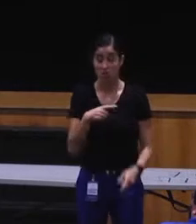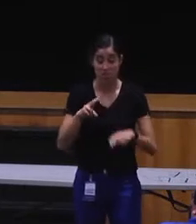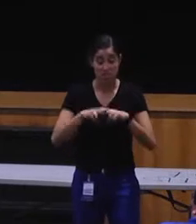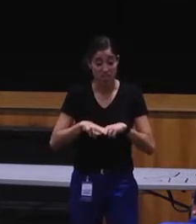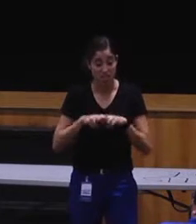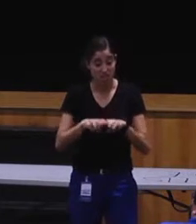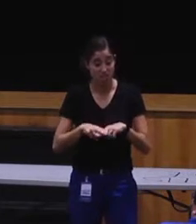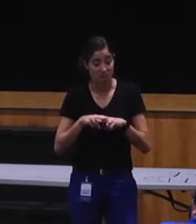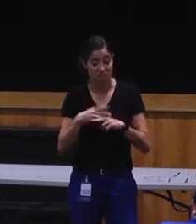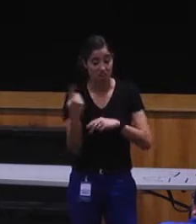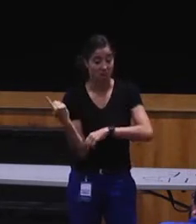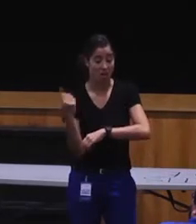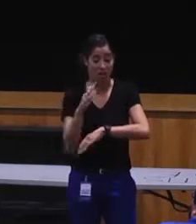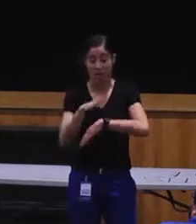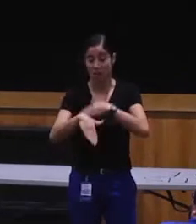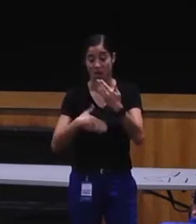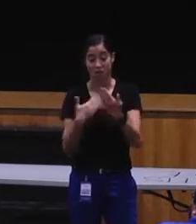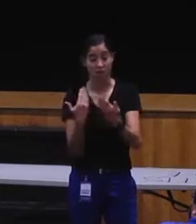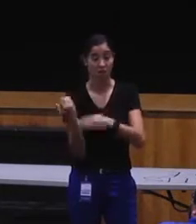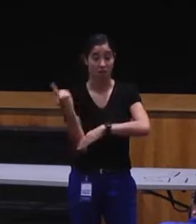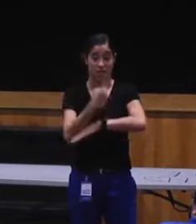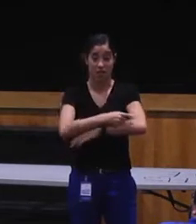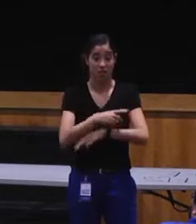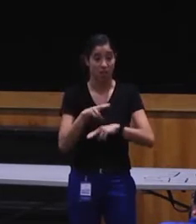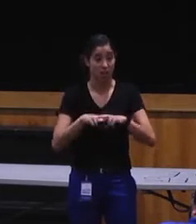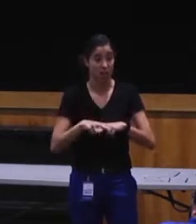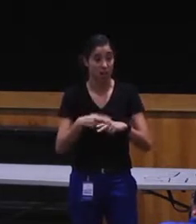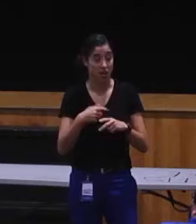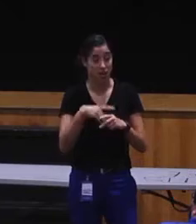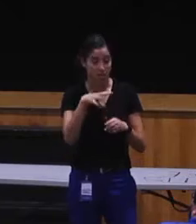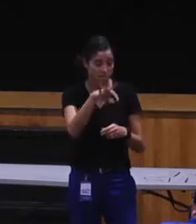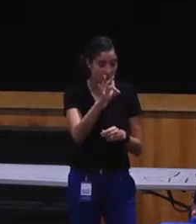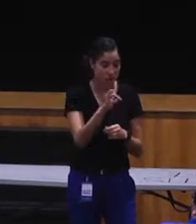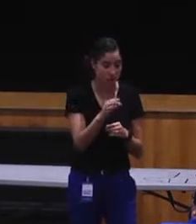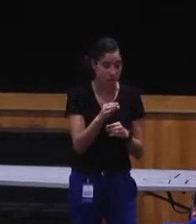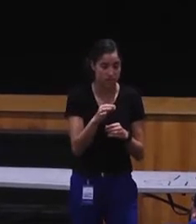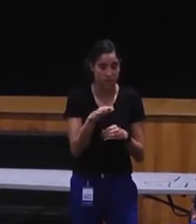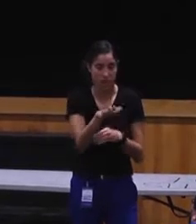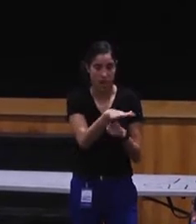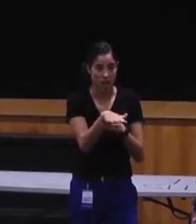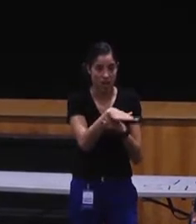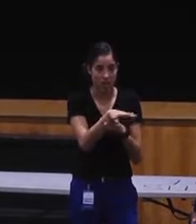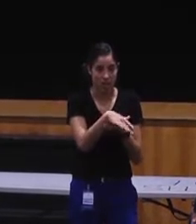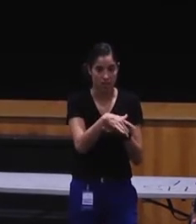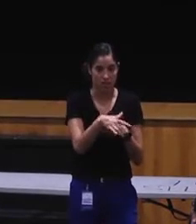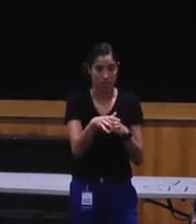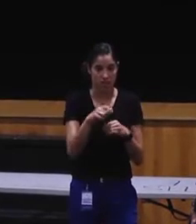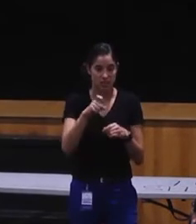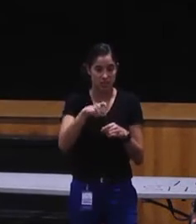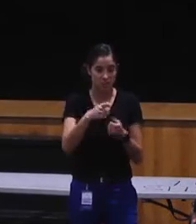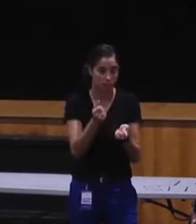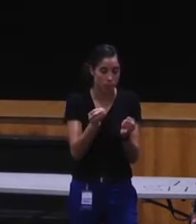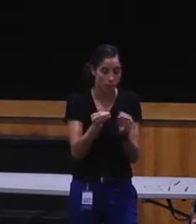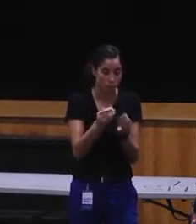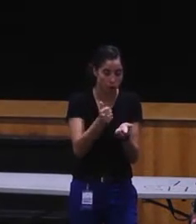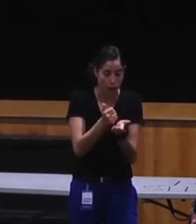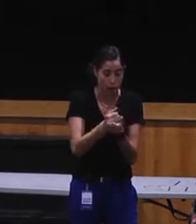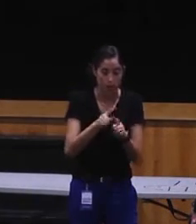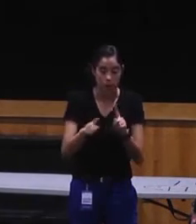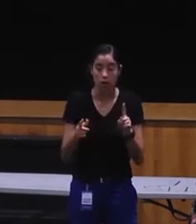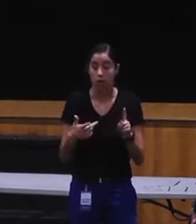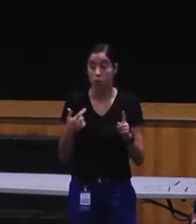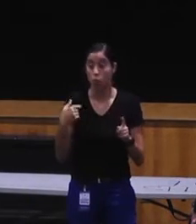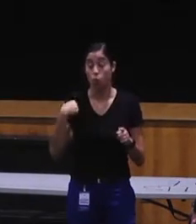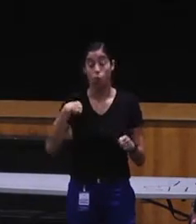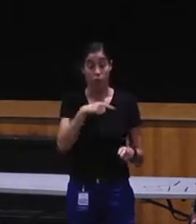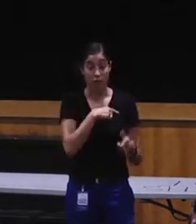day long and poke holes through all the things that are trying to be done, but I will guarantee you this, that we are in a better place today than